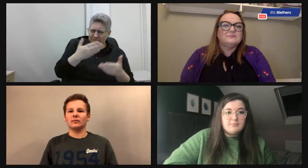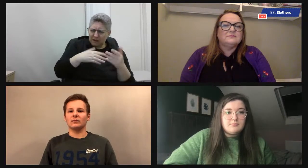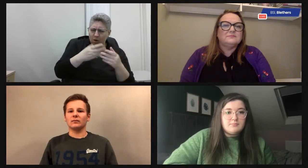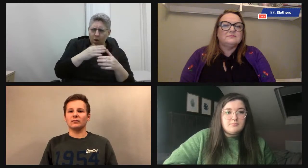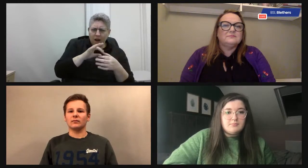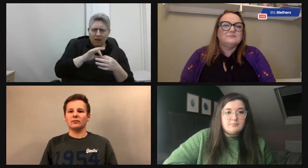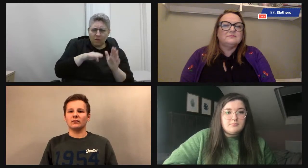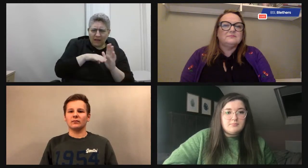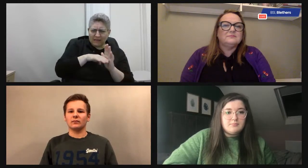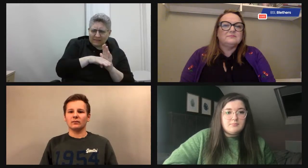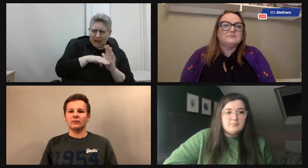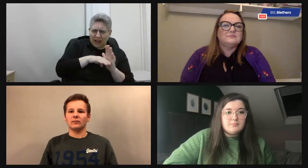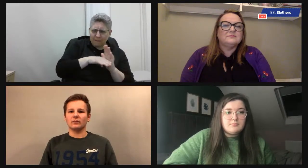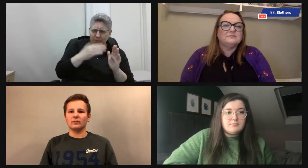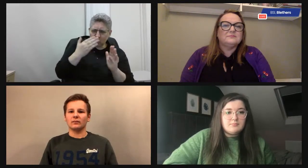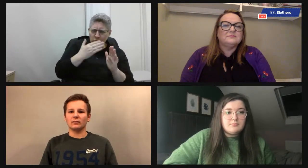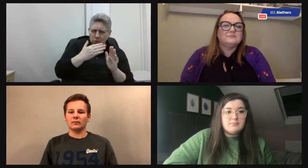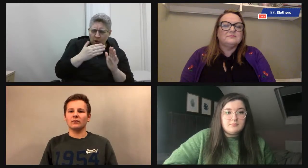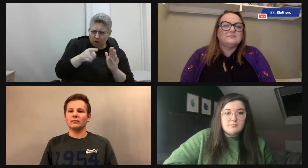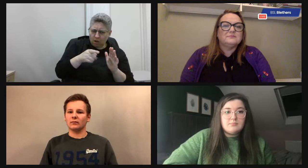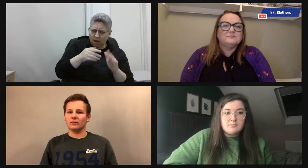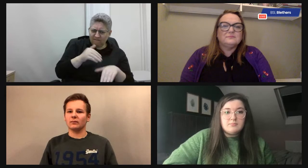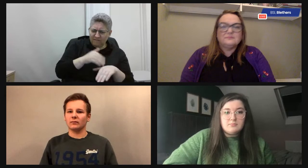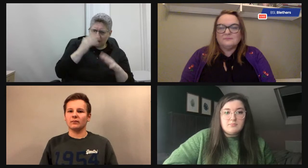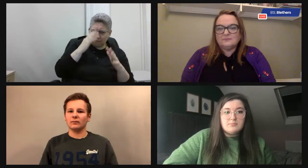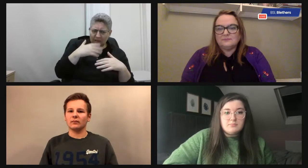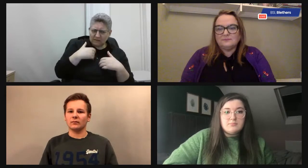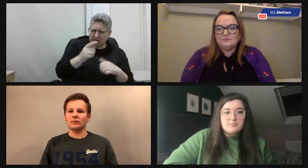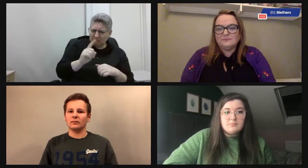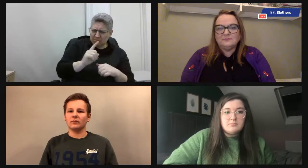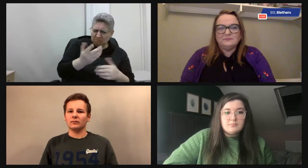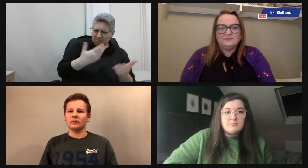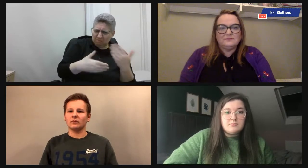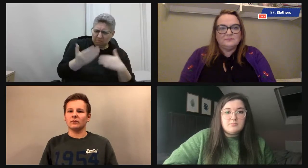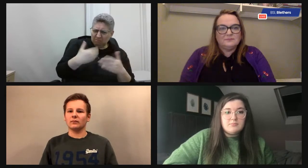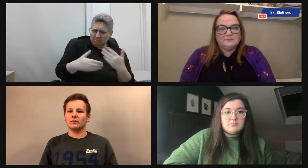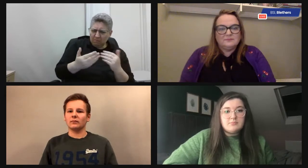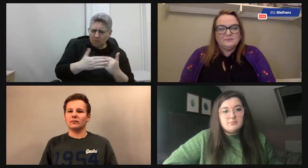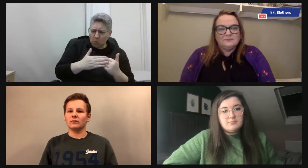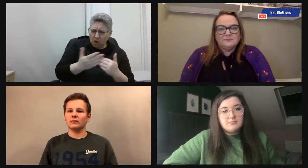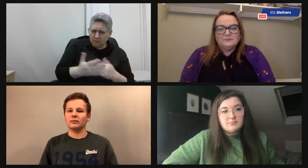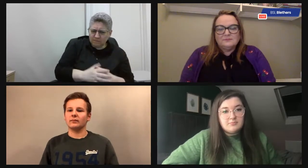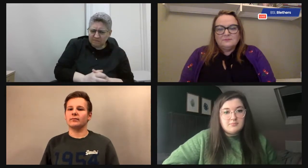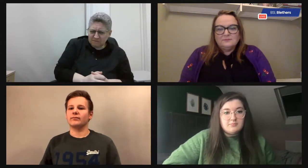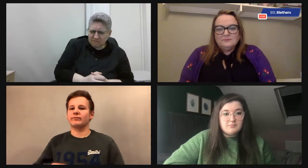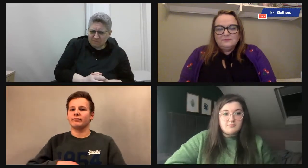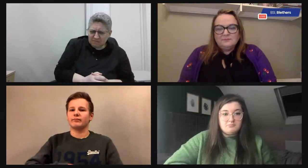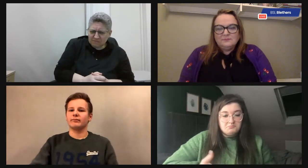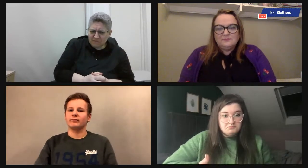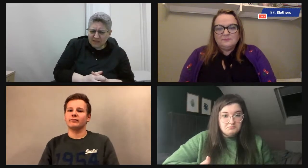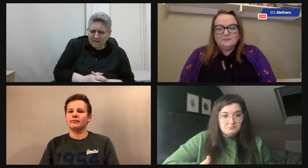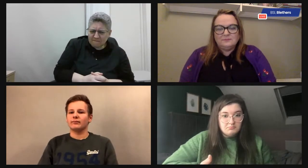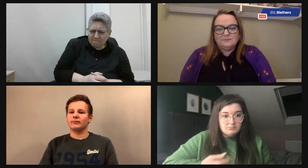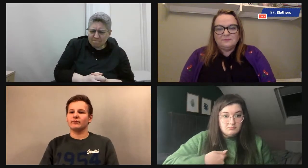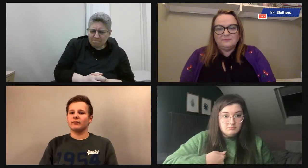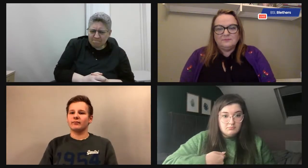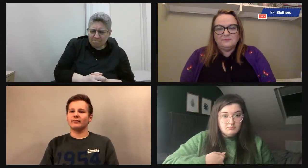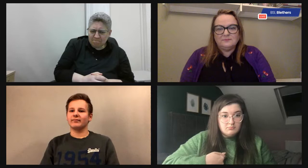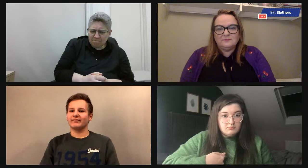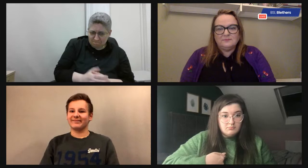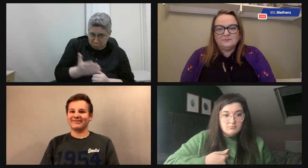you talked about anxiety as well earlier on, and particularly in relation to exams. Could you talk to us a little bit more about